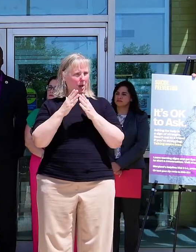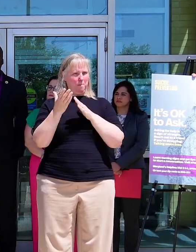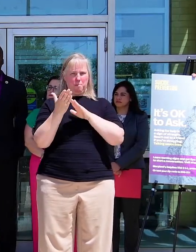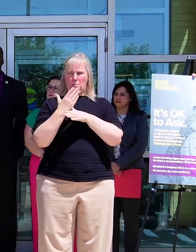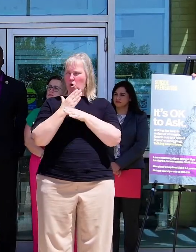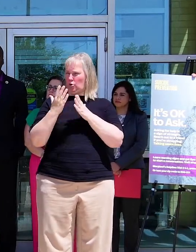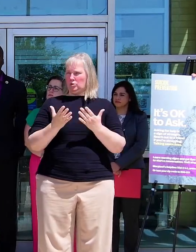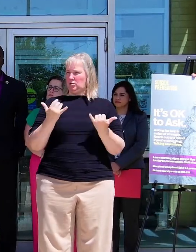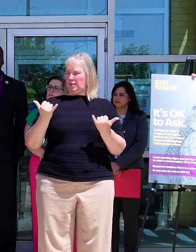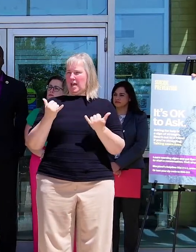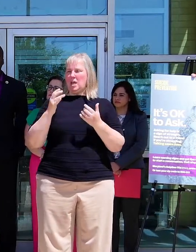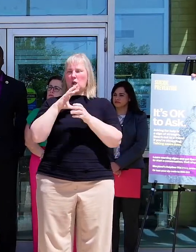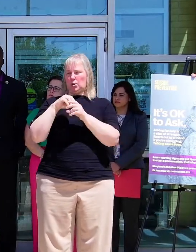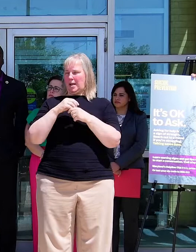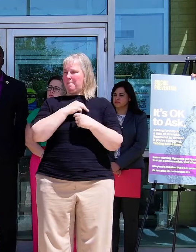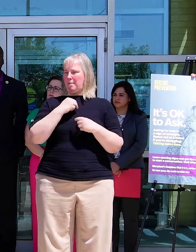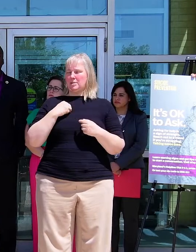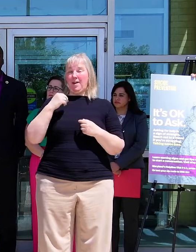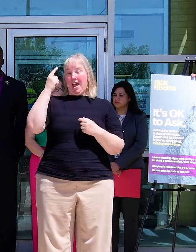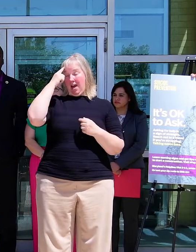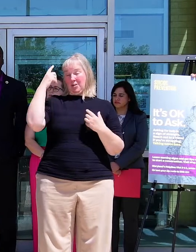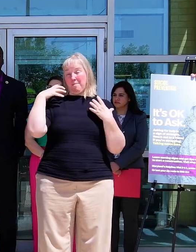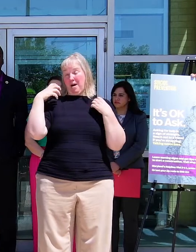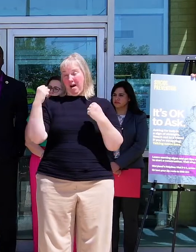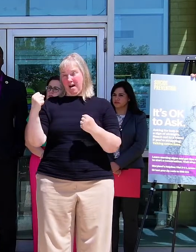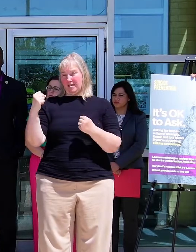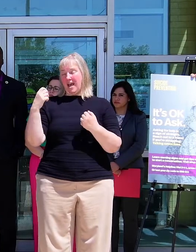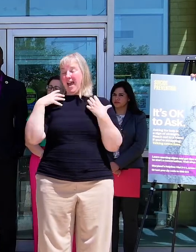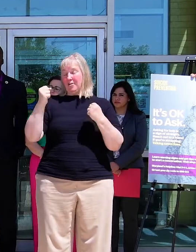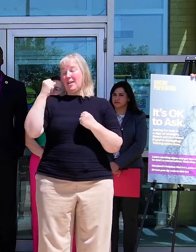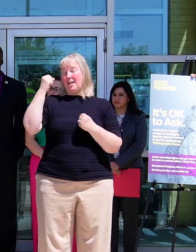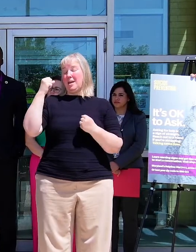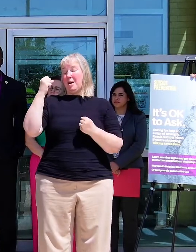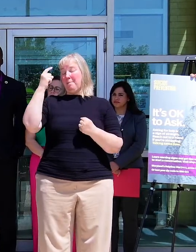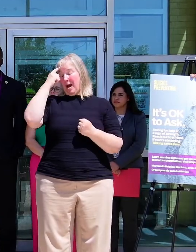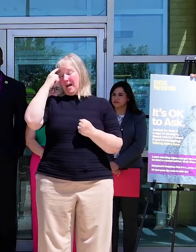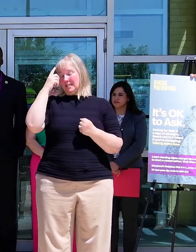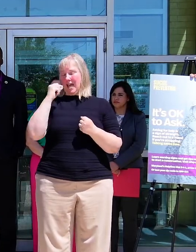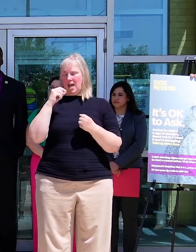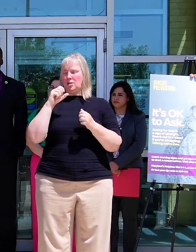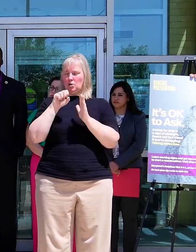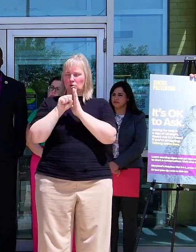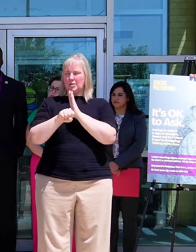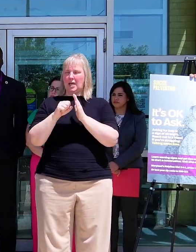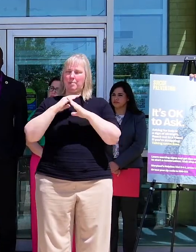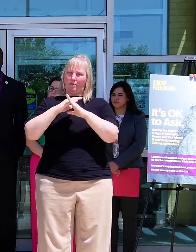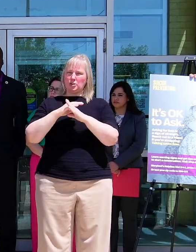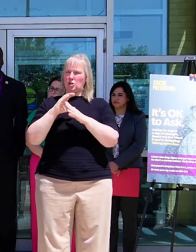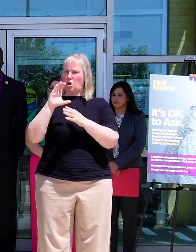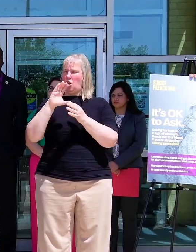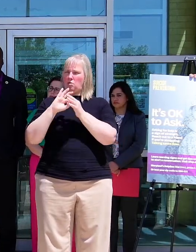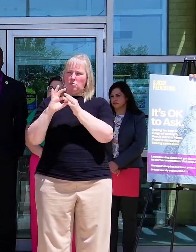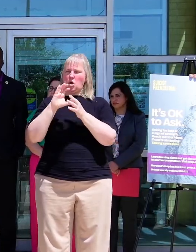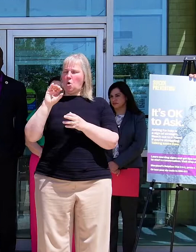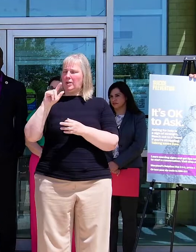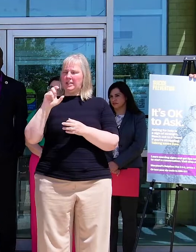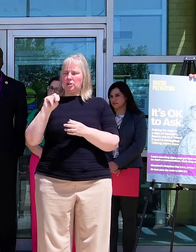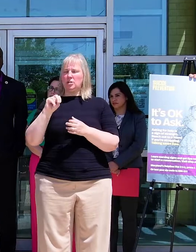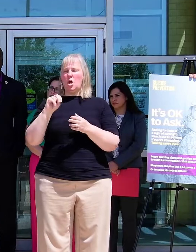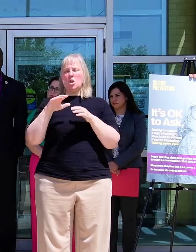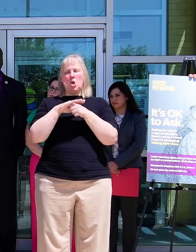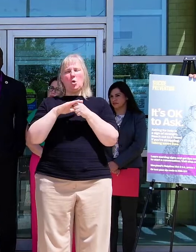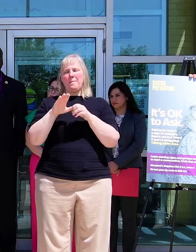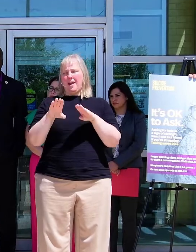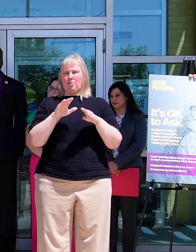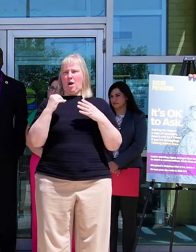including members of Healthy Minds and Suicide Prevention Coalition, the local Behavioral Health Authority, and several